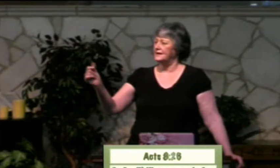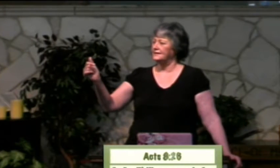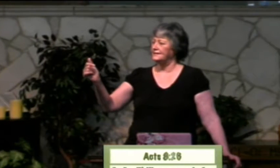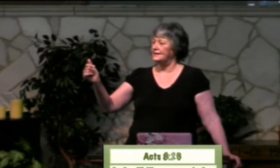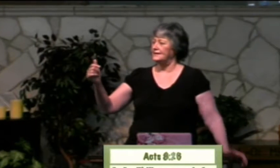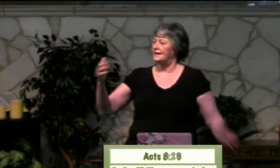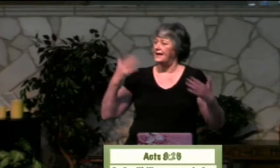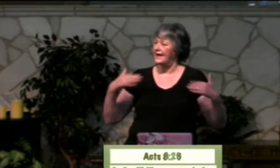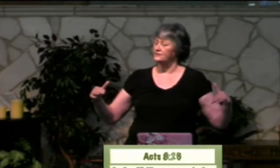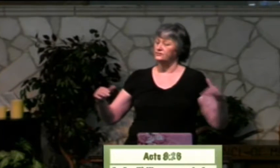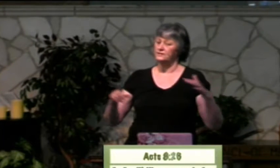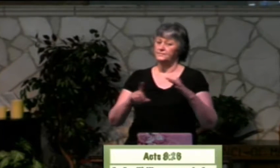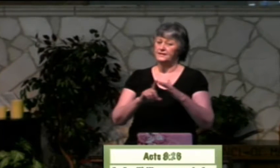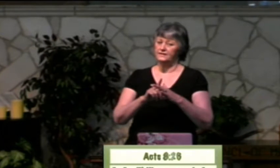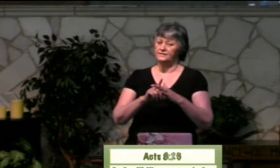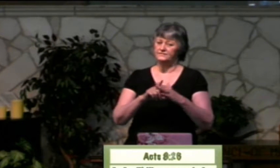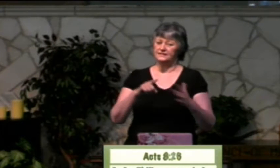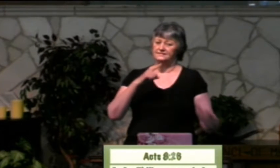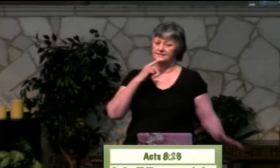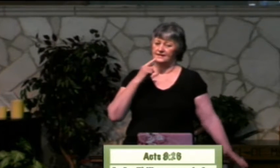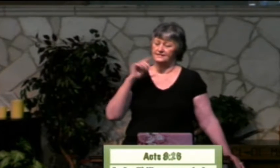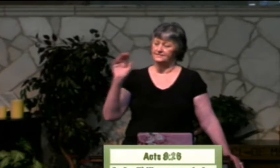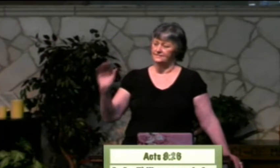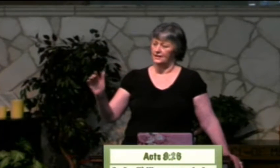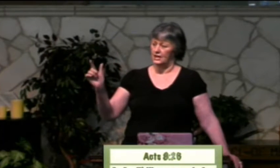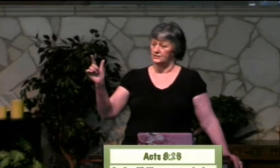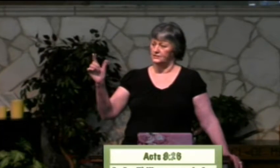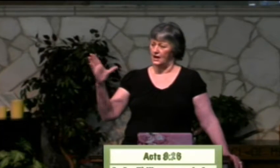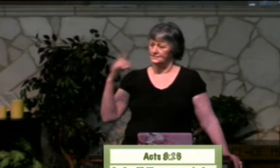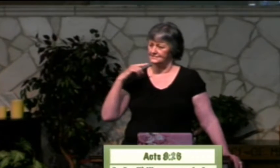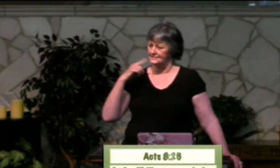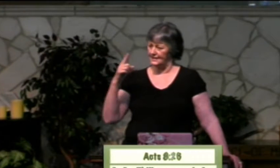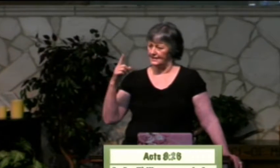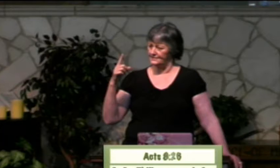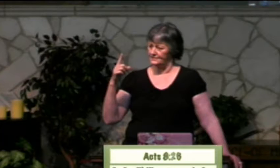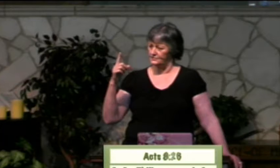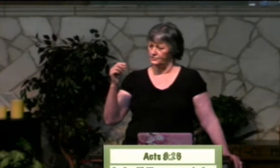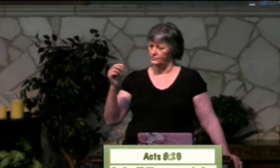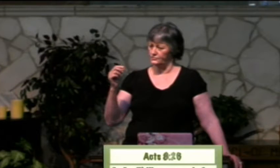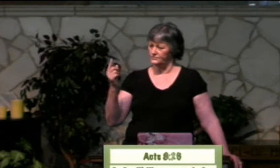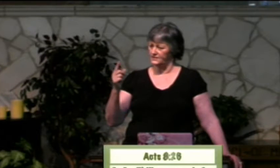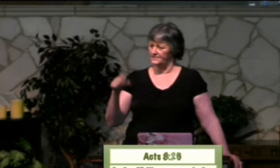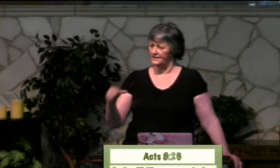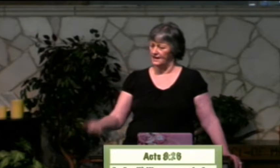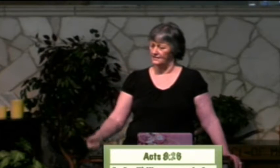Suddenly, an angel appears and says, God said, do something else.